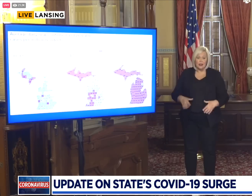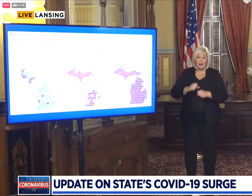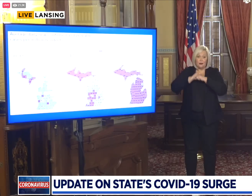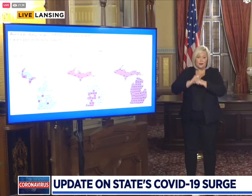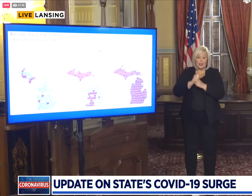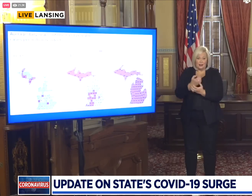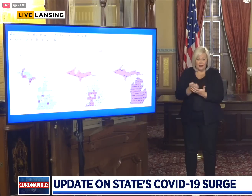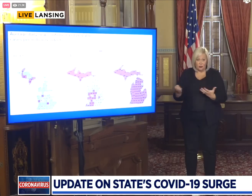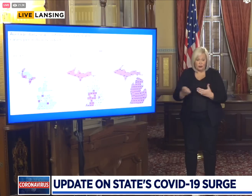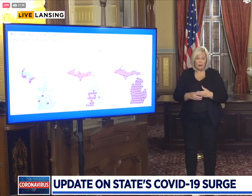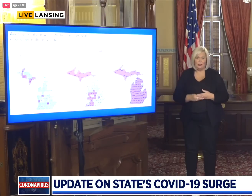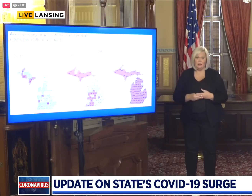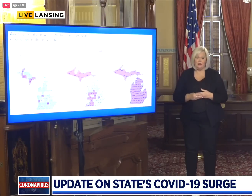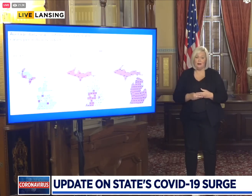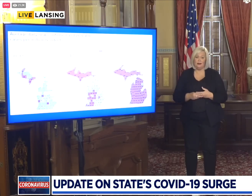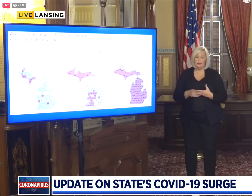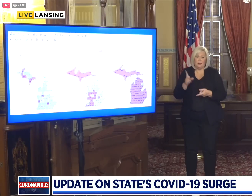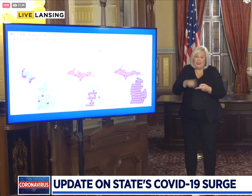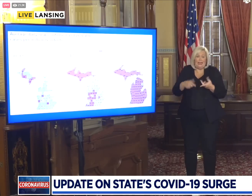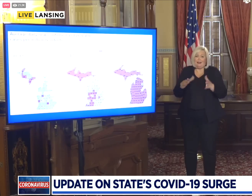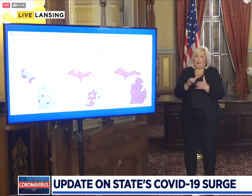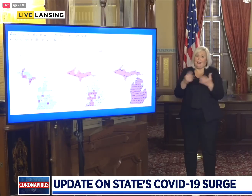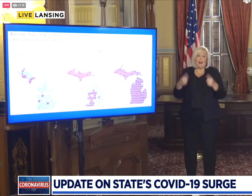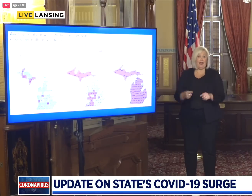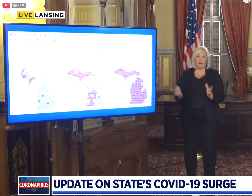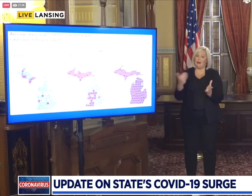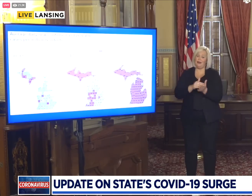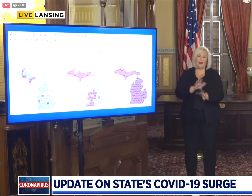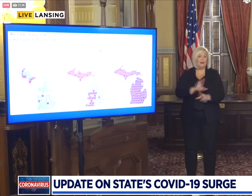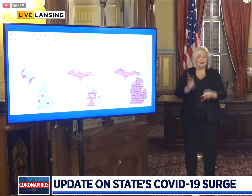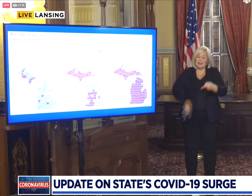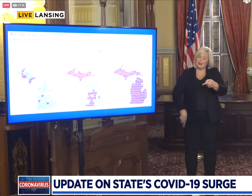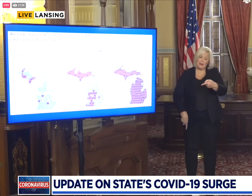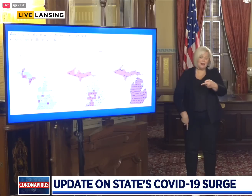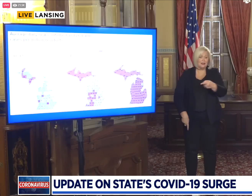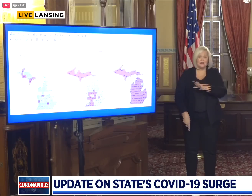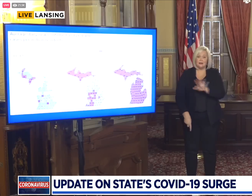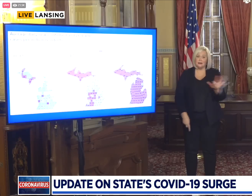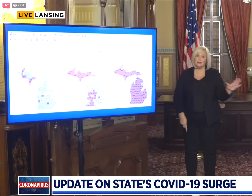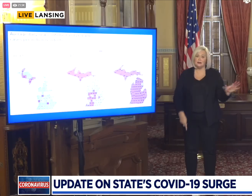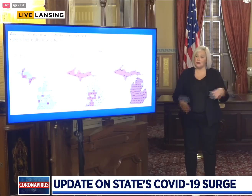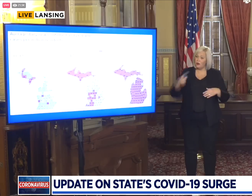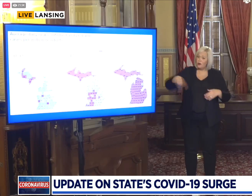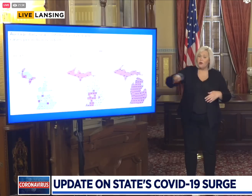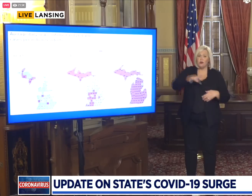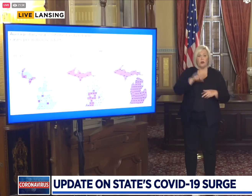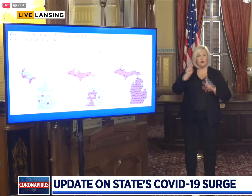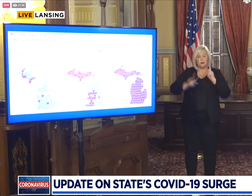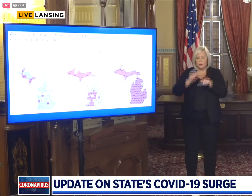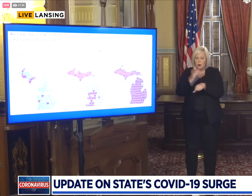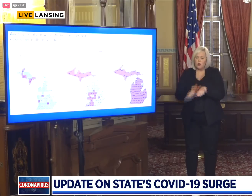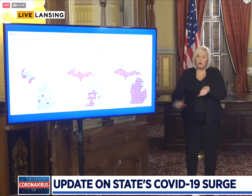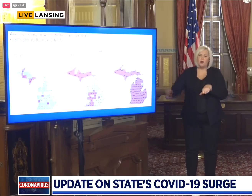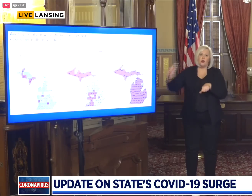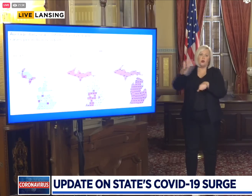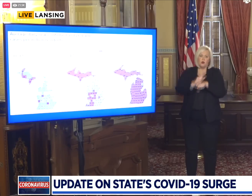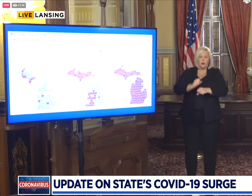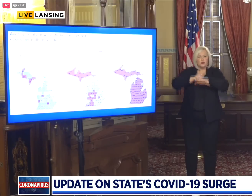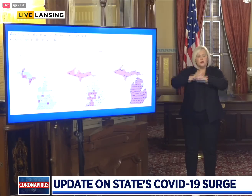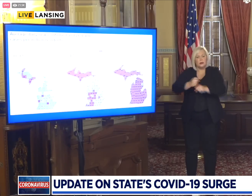cannot afford to let that happen. These are the people who've stayed on the front line for the rest of